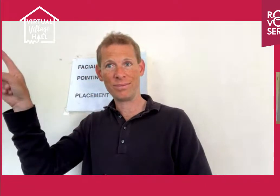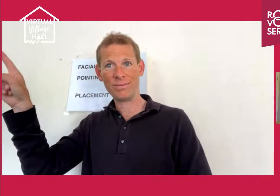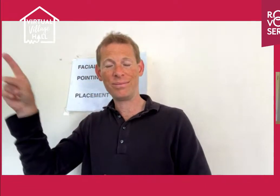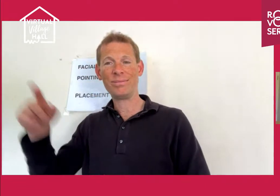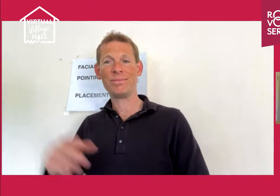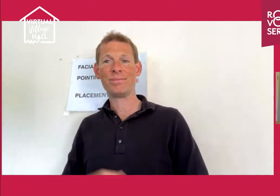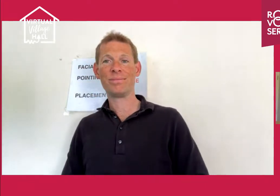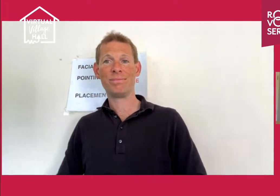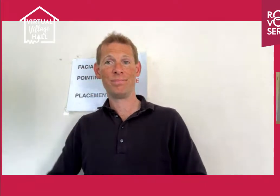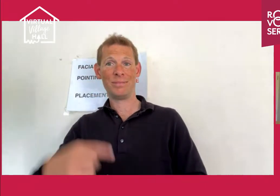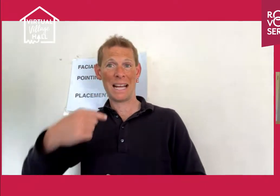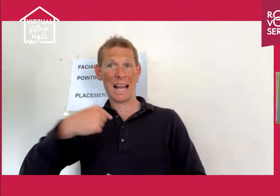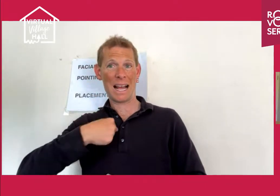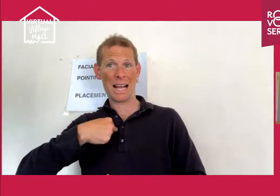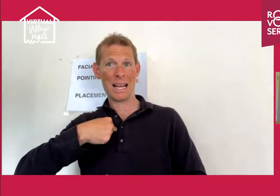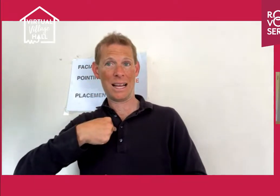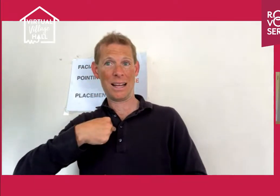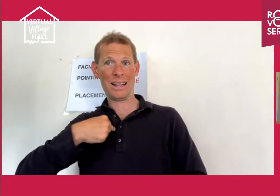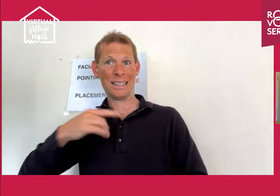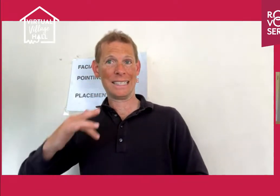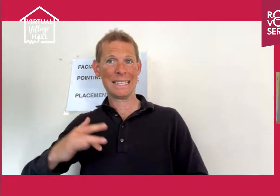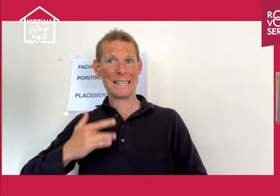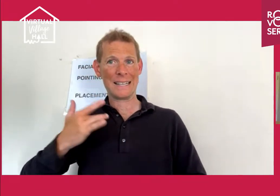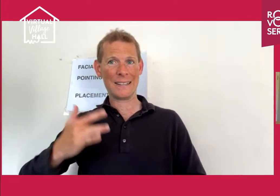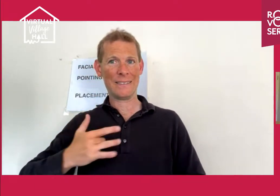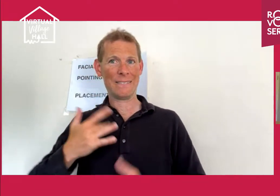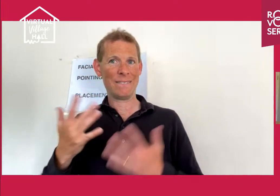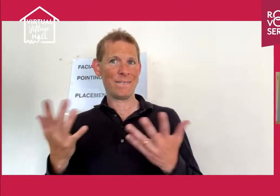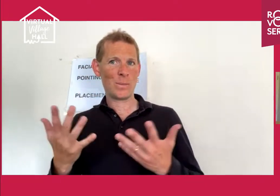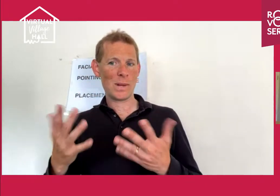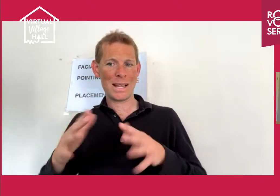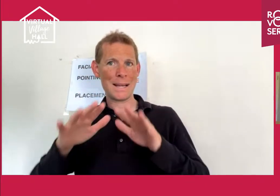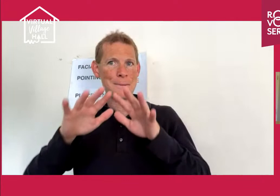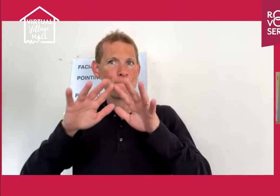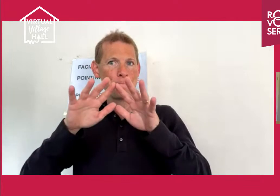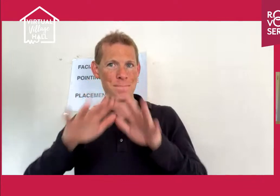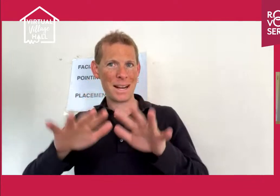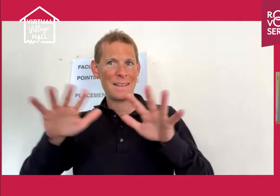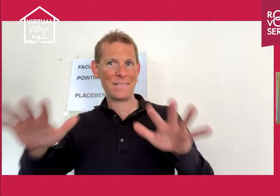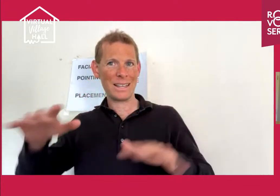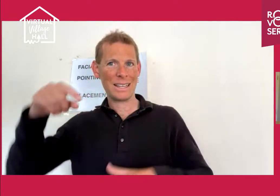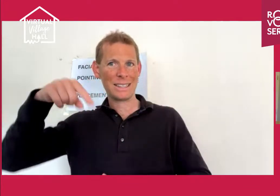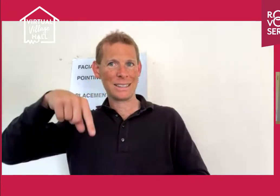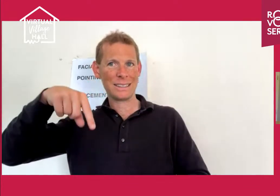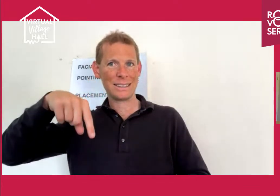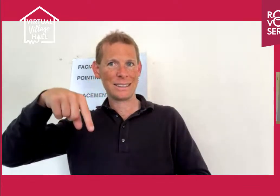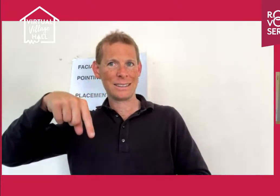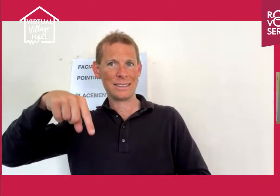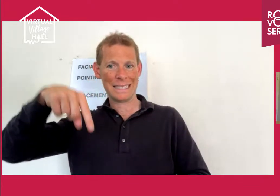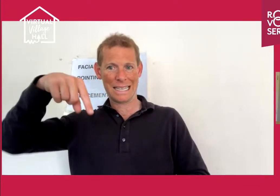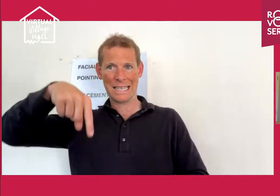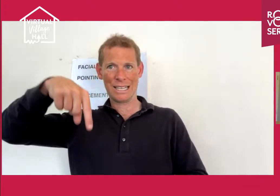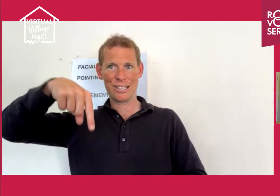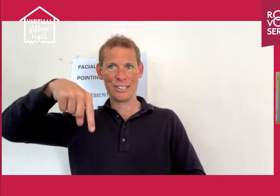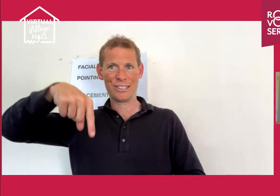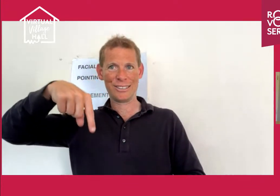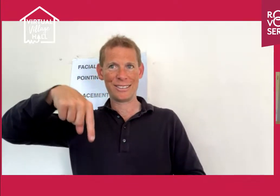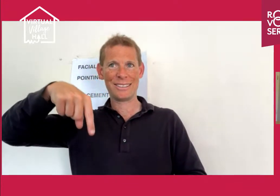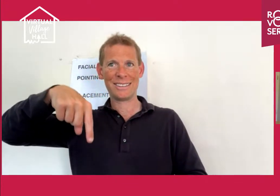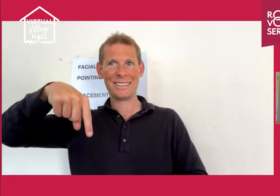I'm going to point over there somewhere. So I'm going to point to here in Belfast because I live here. So this